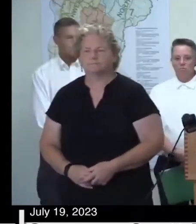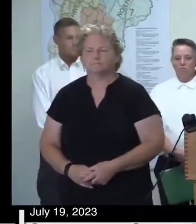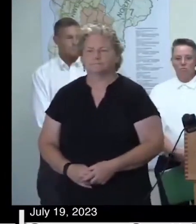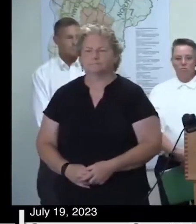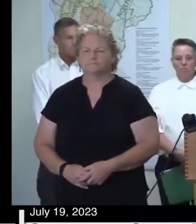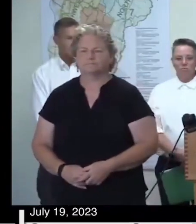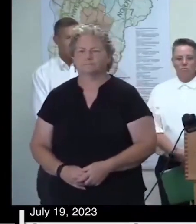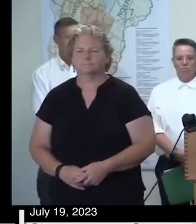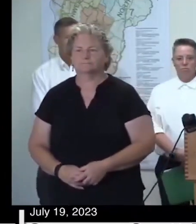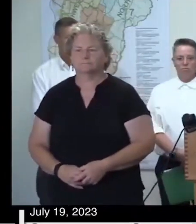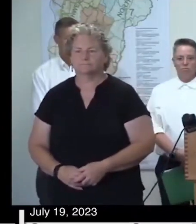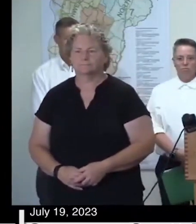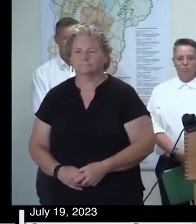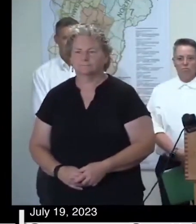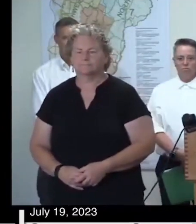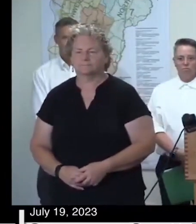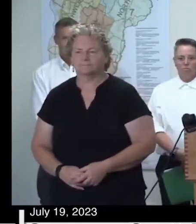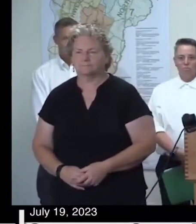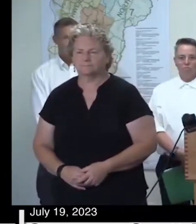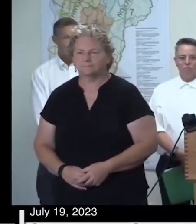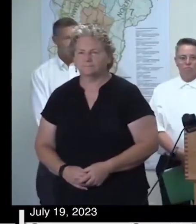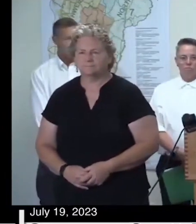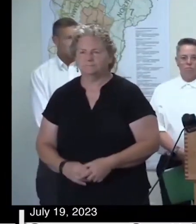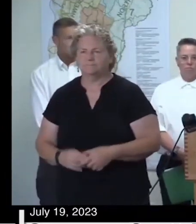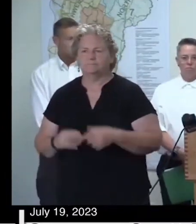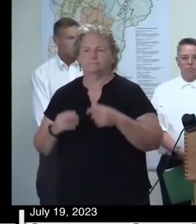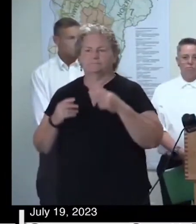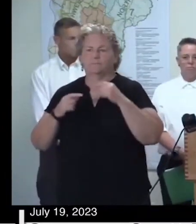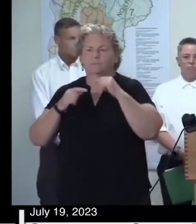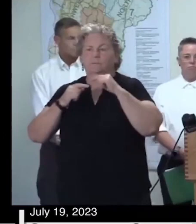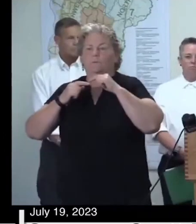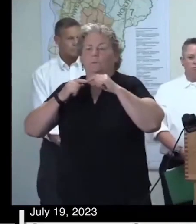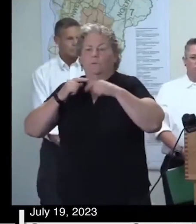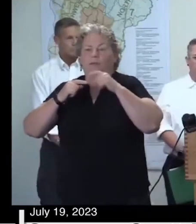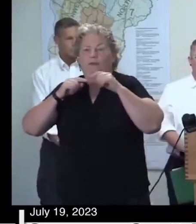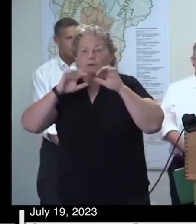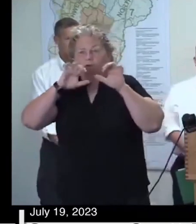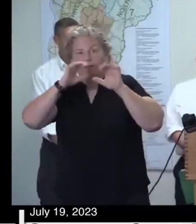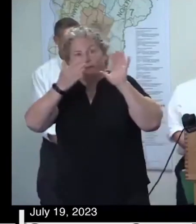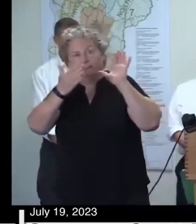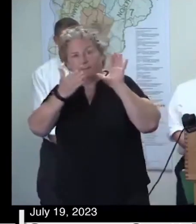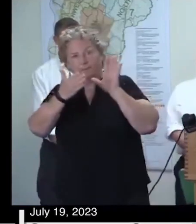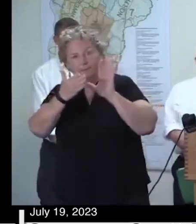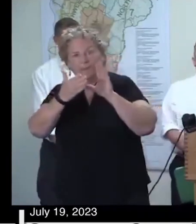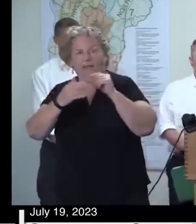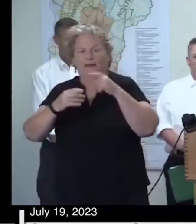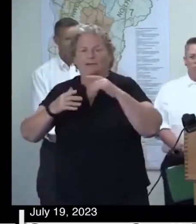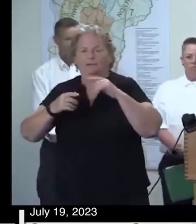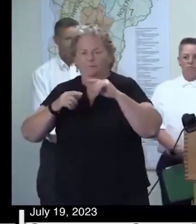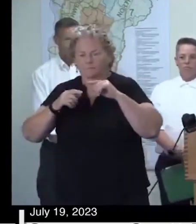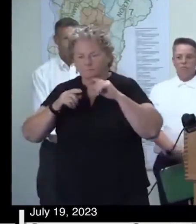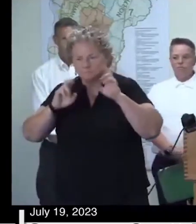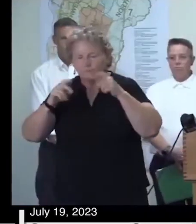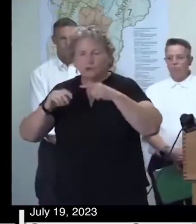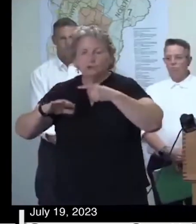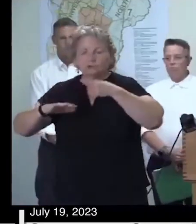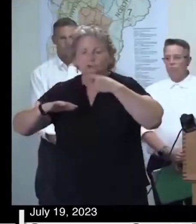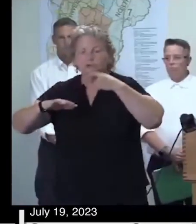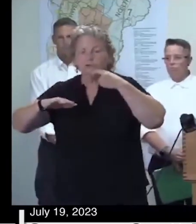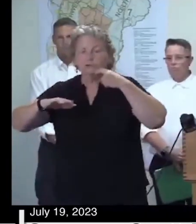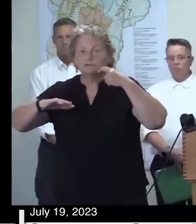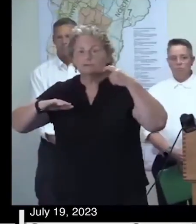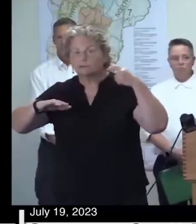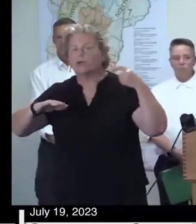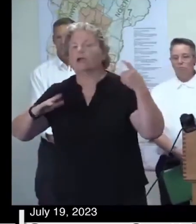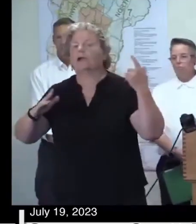and dry out some, and then we can look forward. But again, we have to do both at the same time.